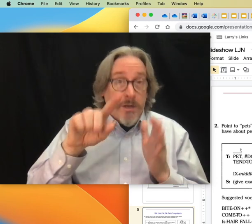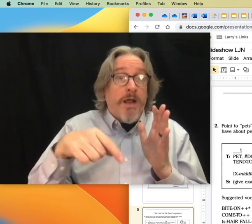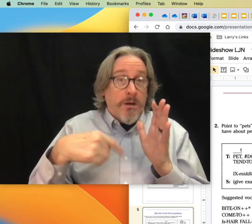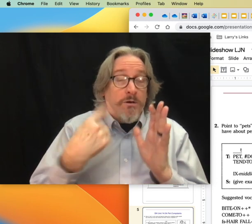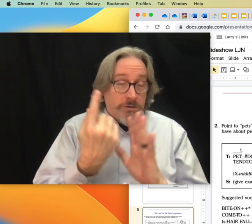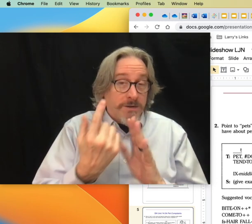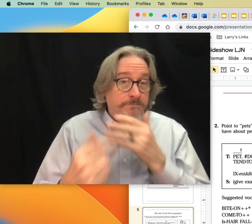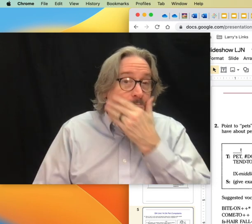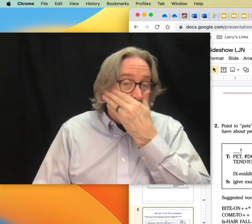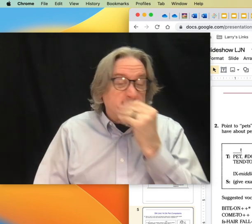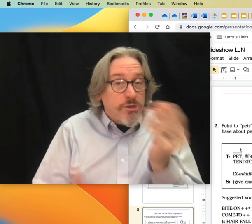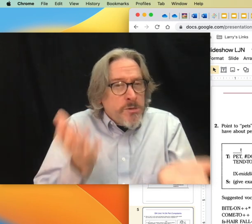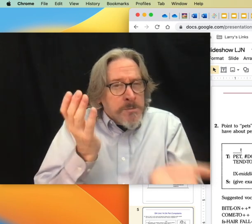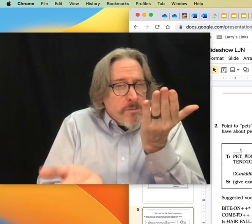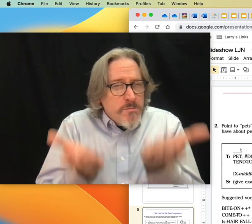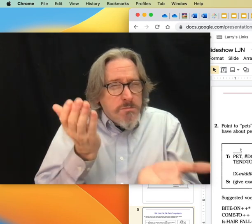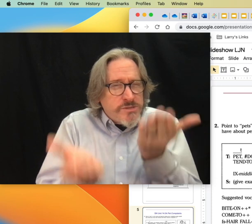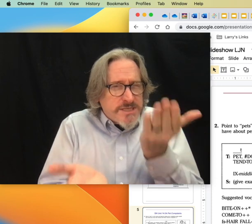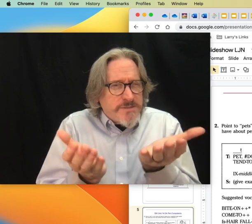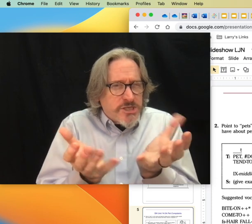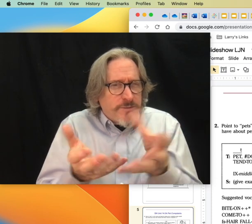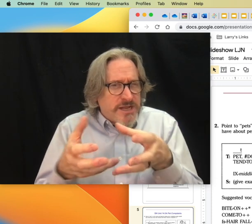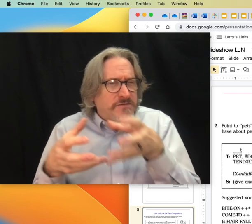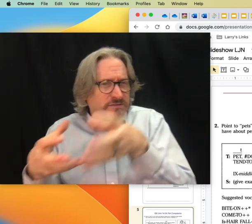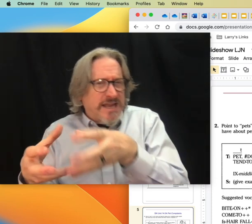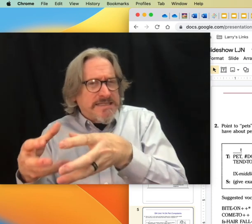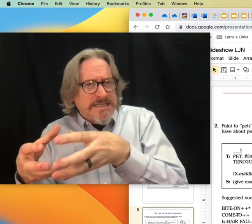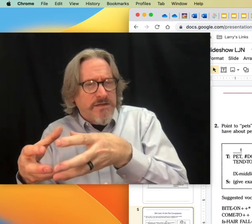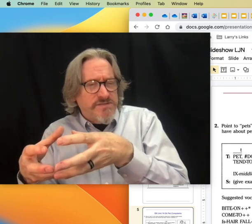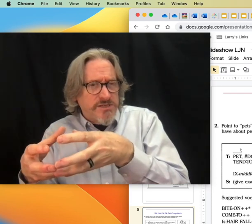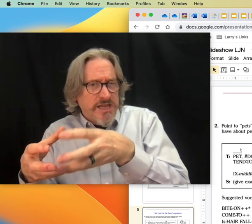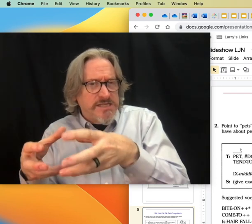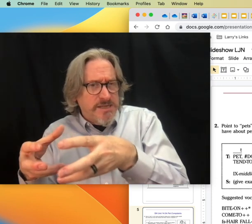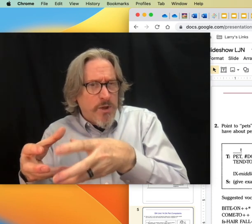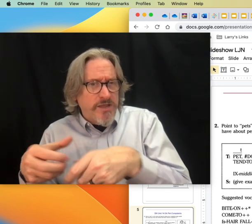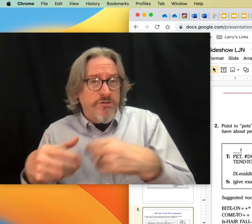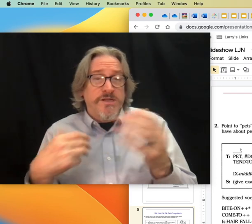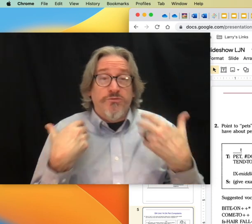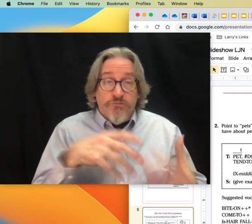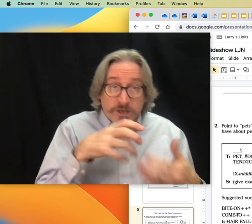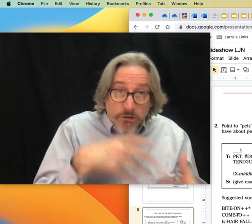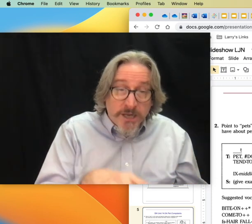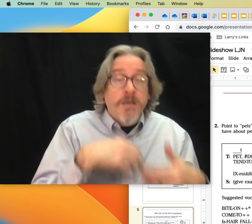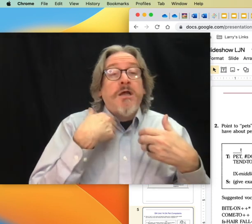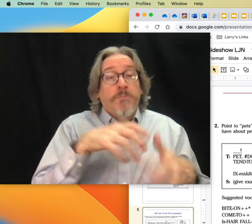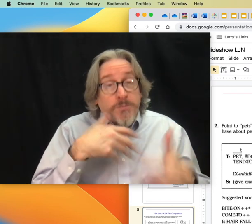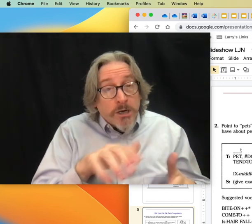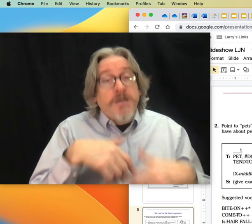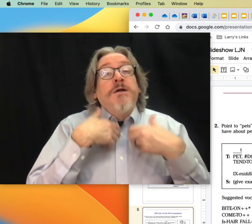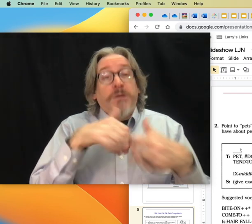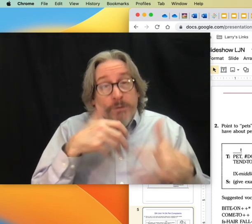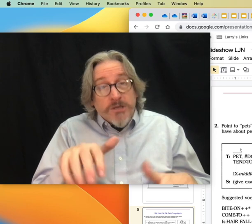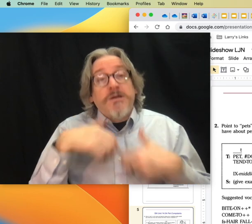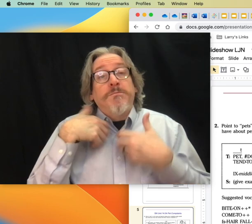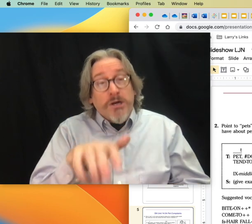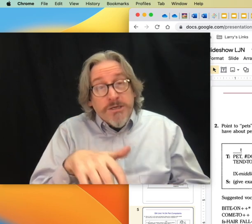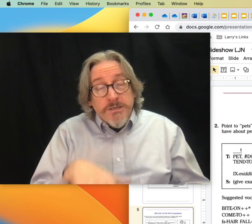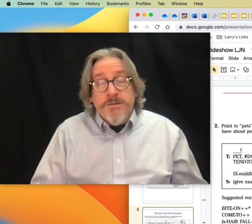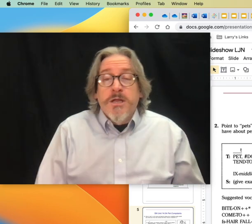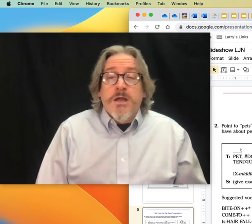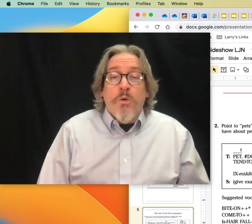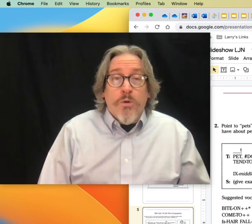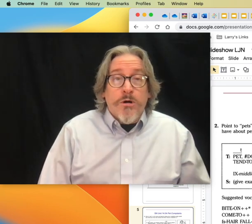Barks 1 hour, right? So most of the time it's going to be an inflected of in some way. Either it's recurring,